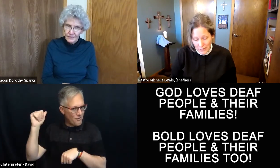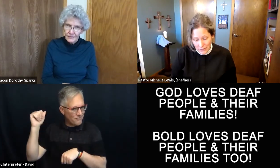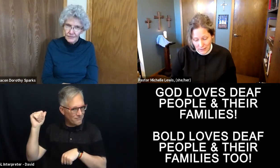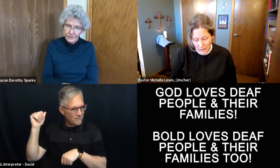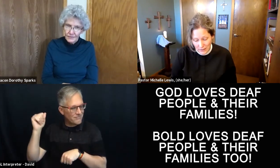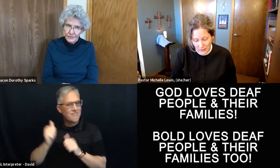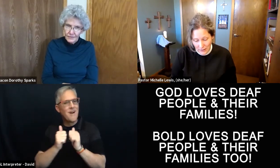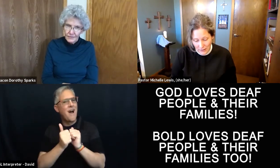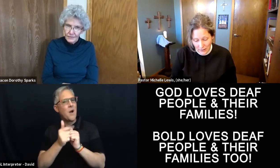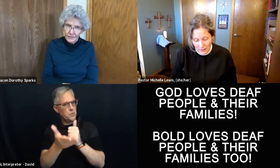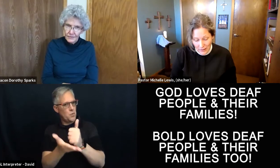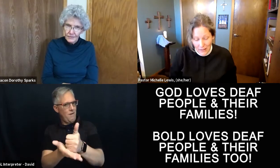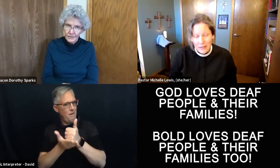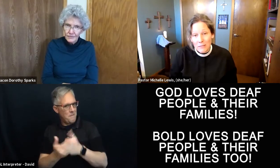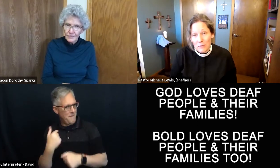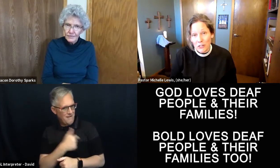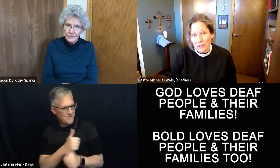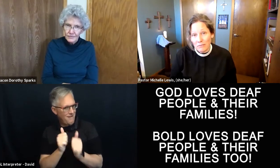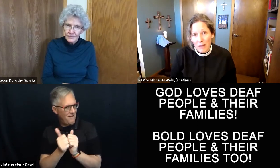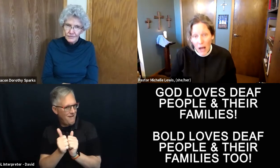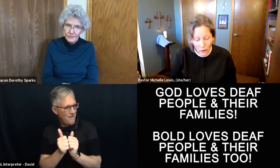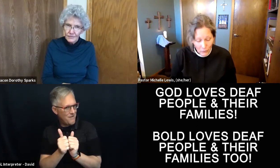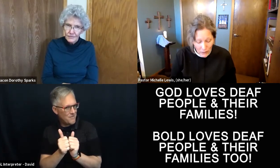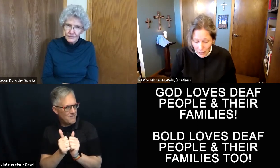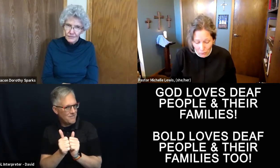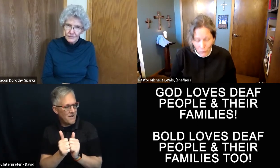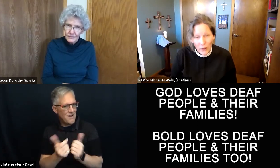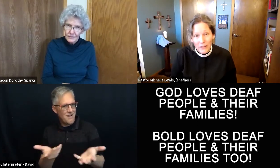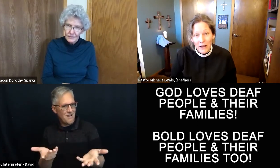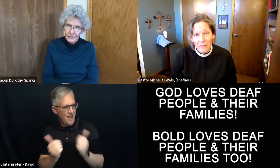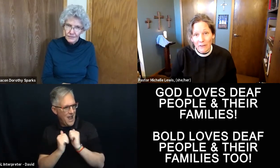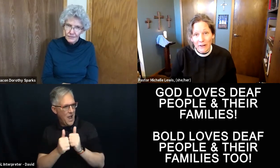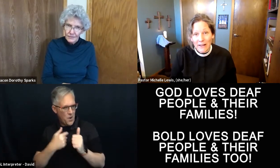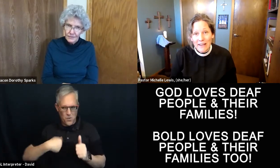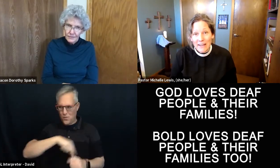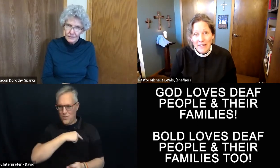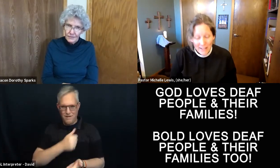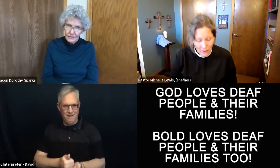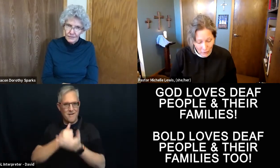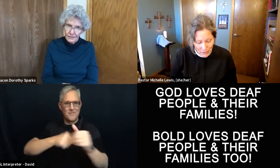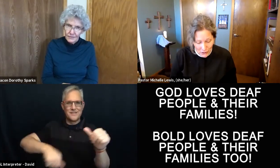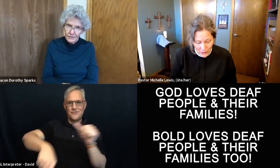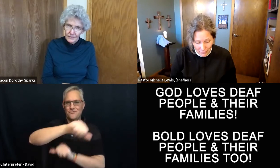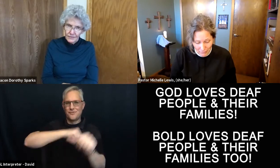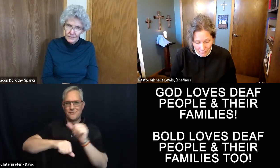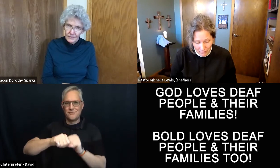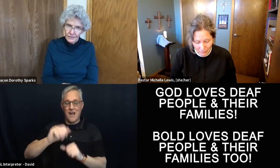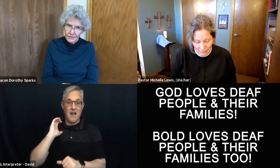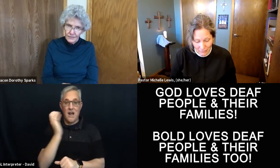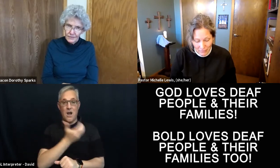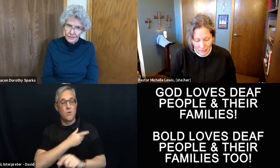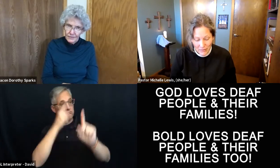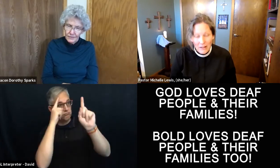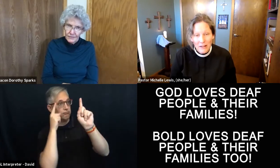help us in this mission? How can we help one another in our mission?